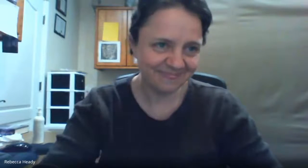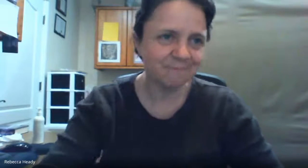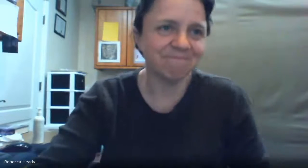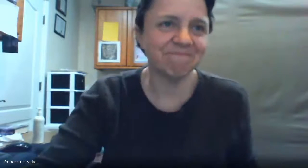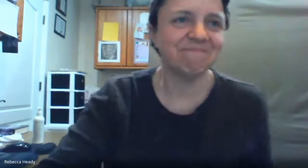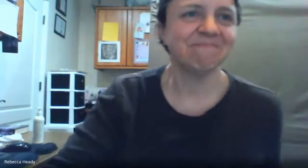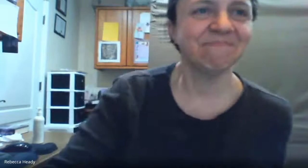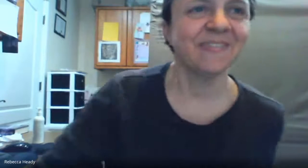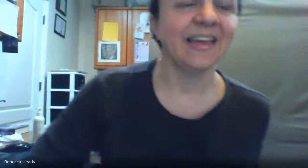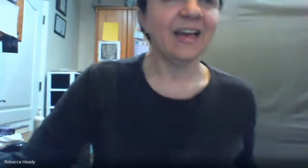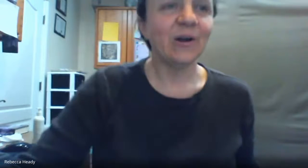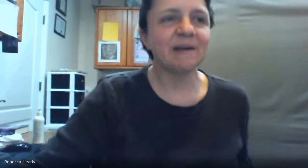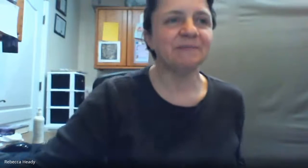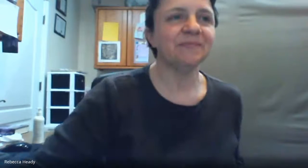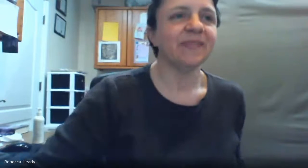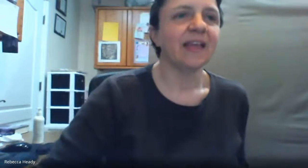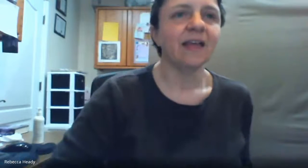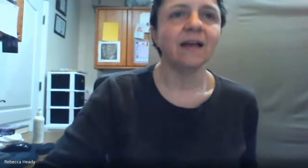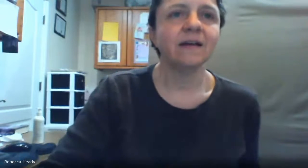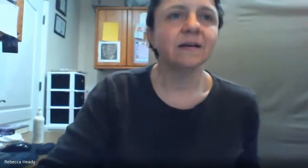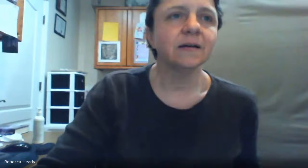Yep. Okay.